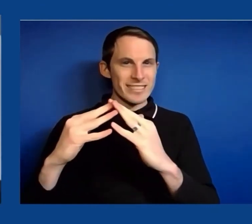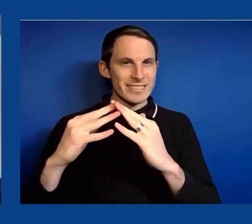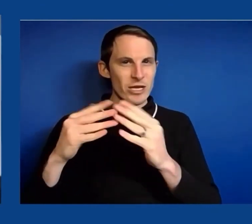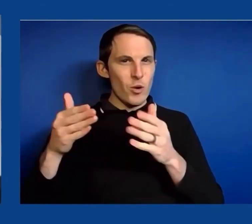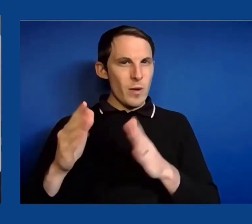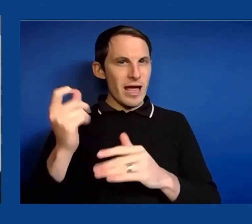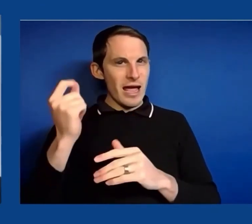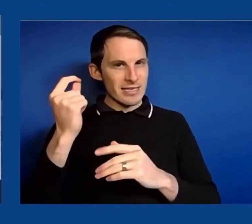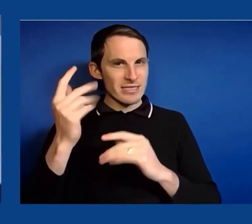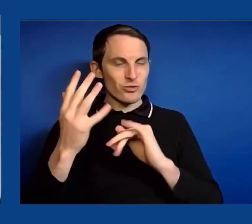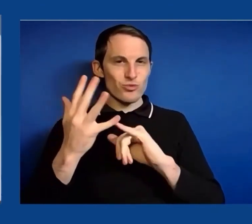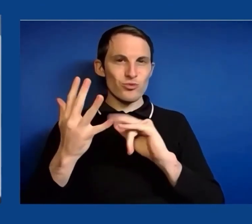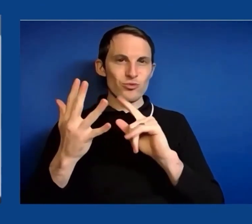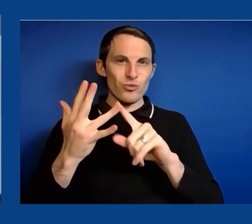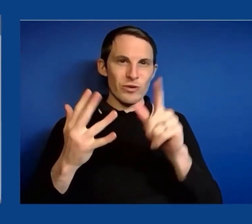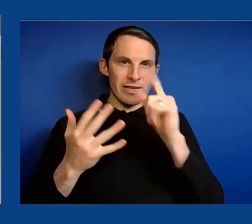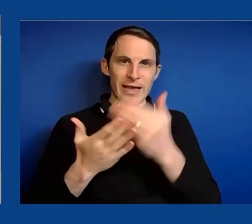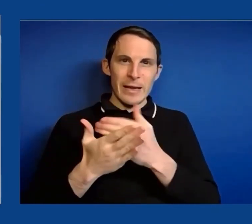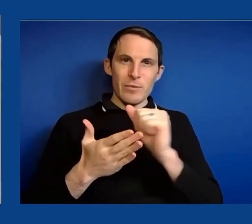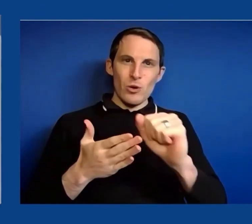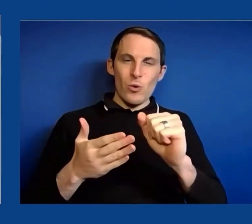your boundaries